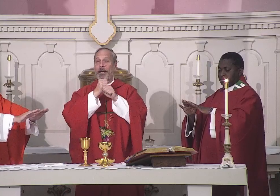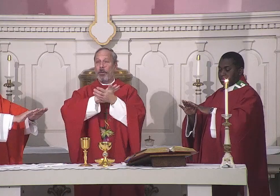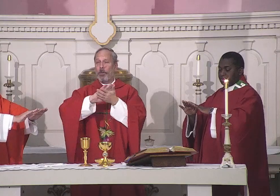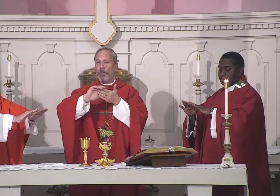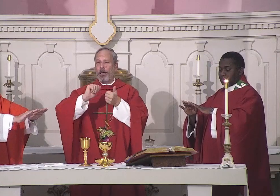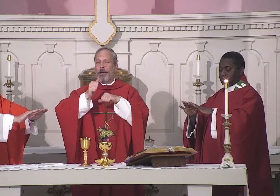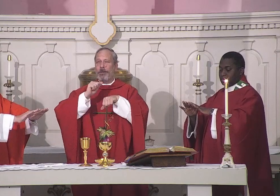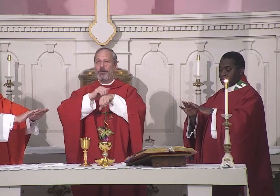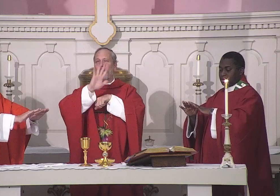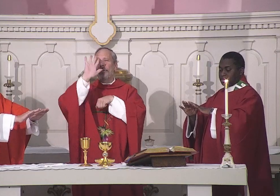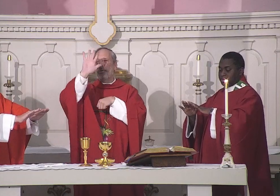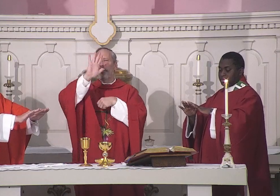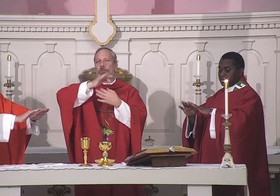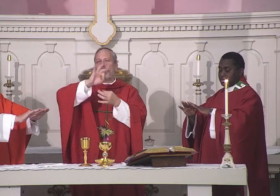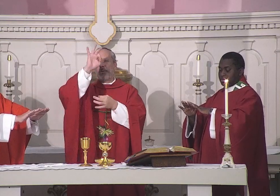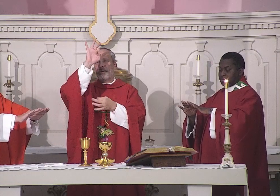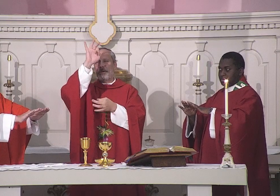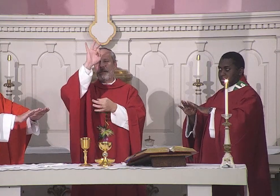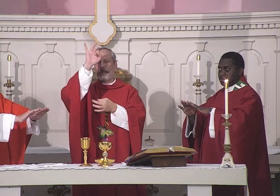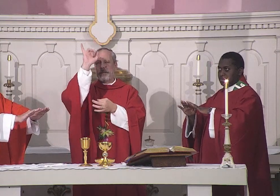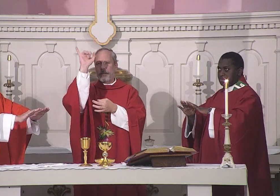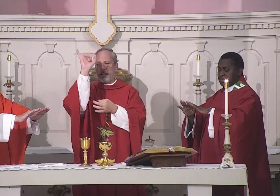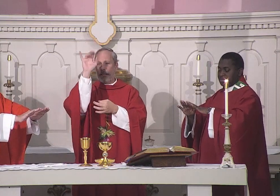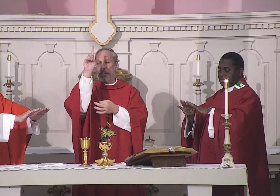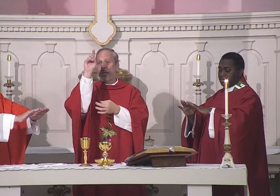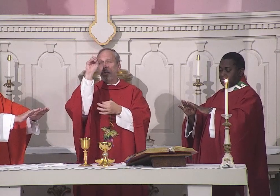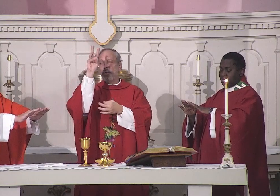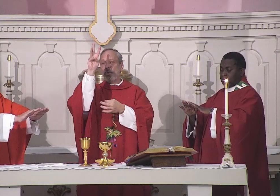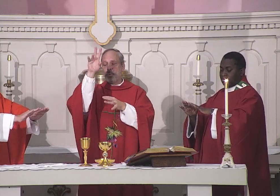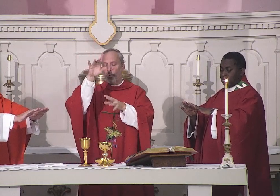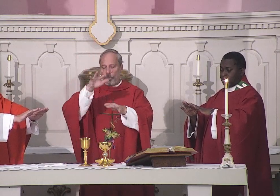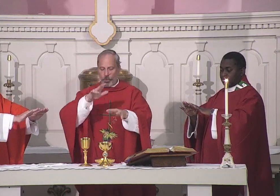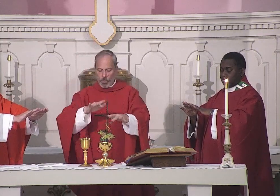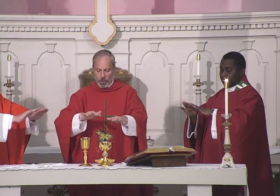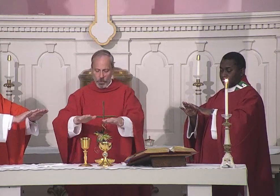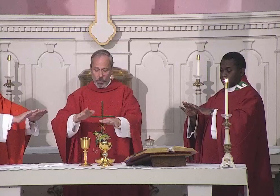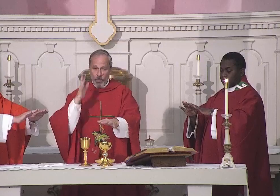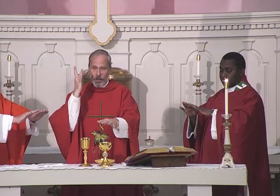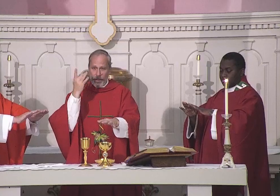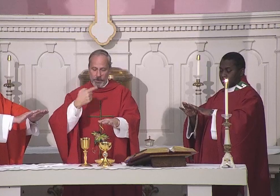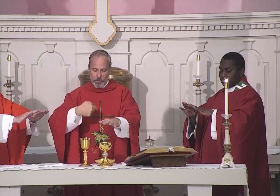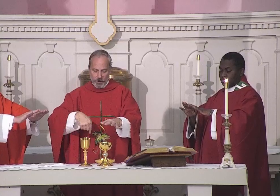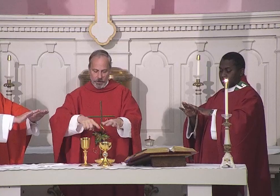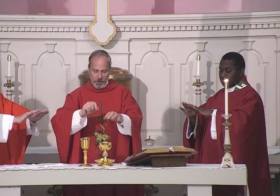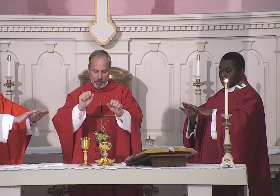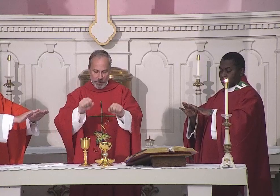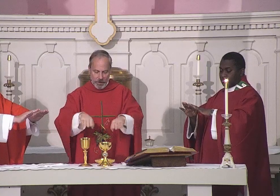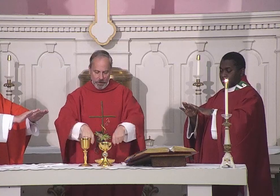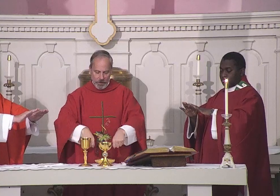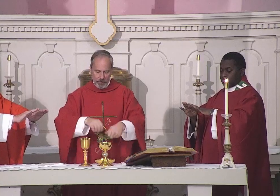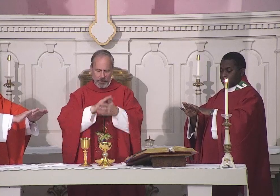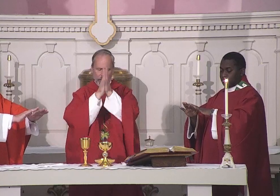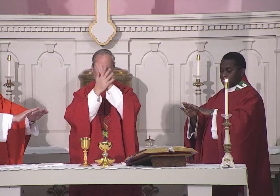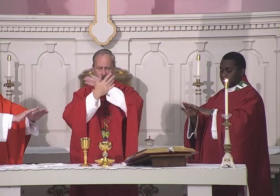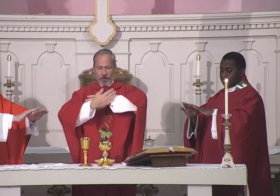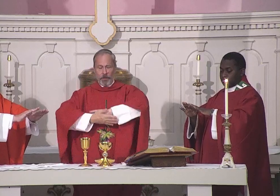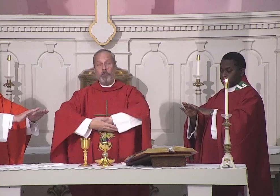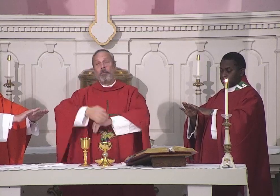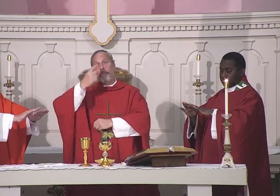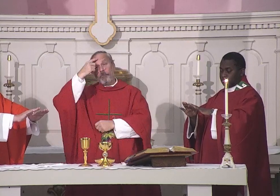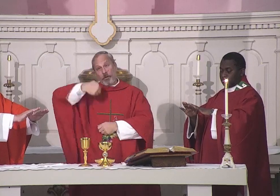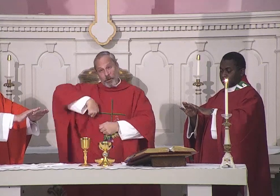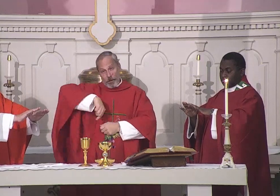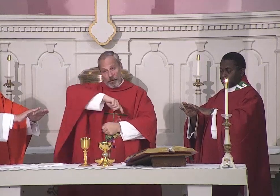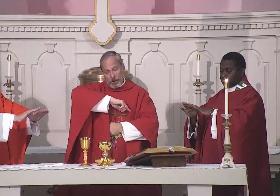pray, by sending down your Spirit upon them like the dewfall, so that they may become for us the